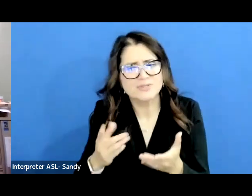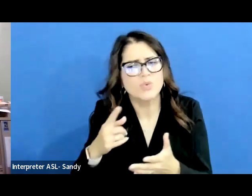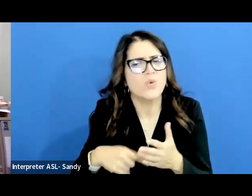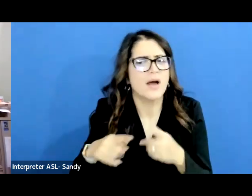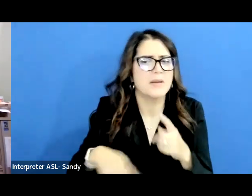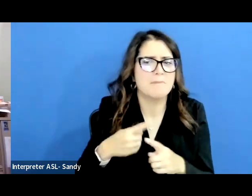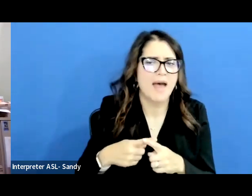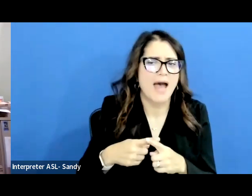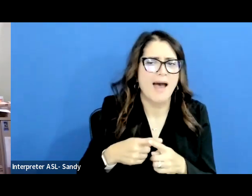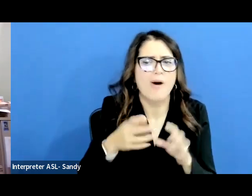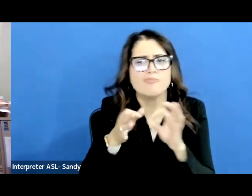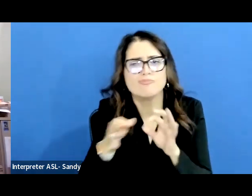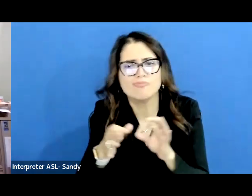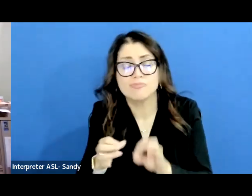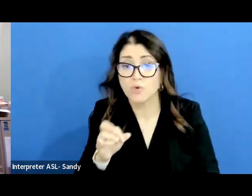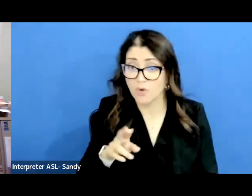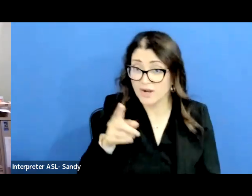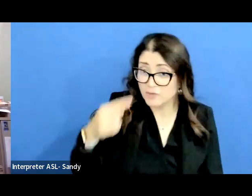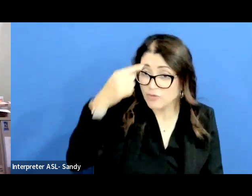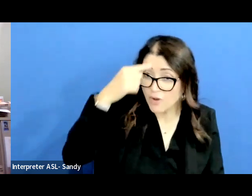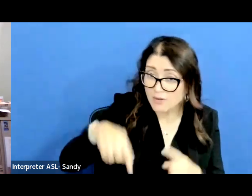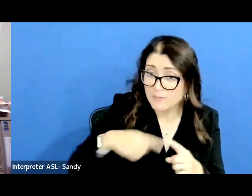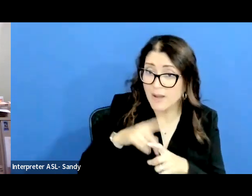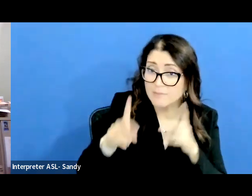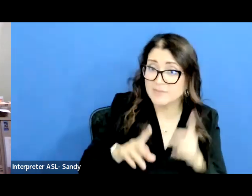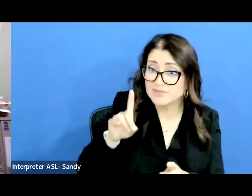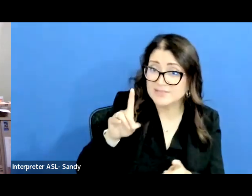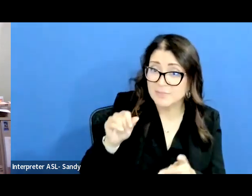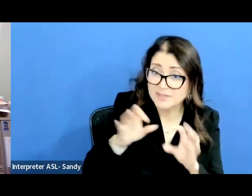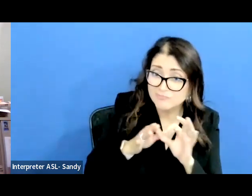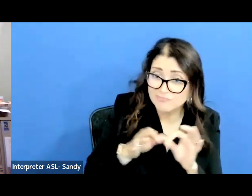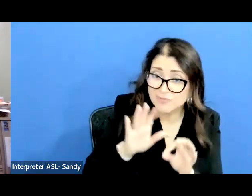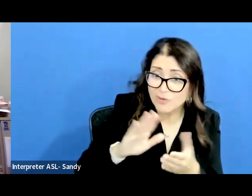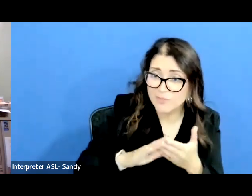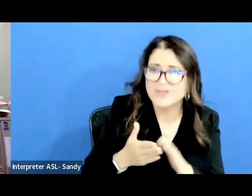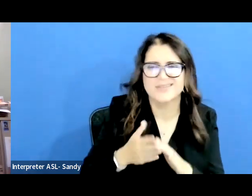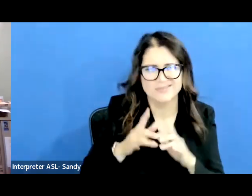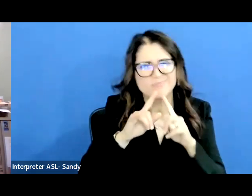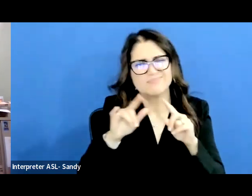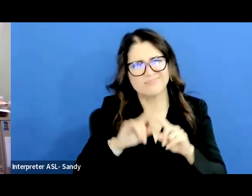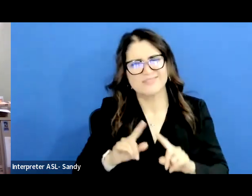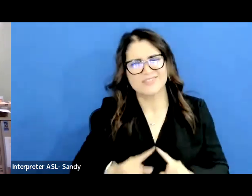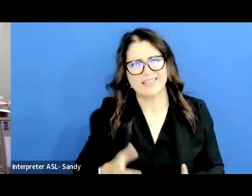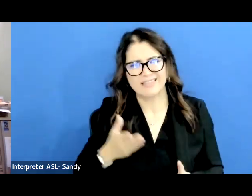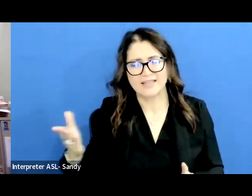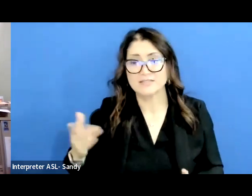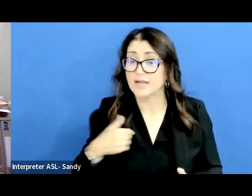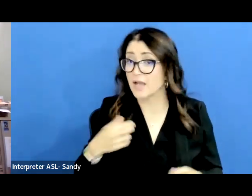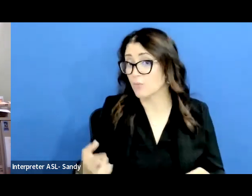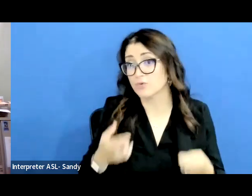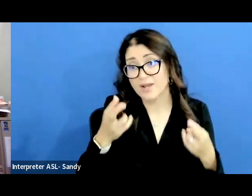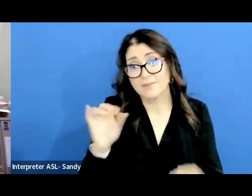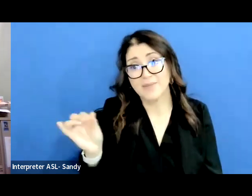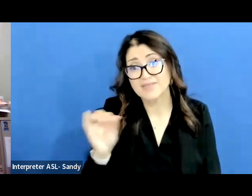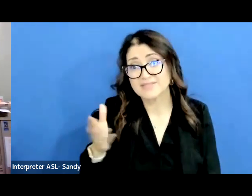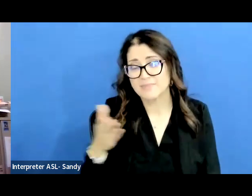about people with disabilities in your community? And I would recommend the same thing. And